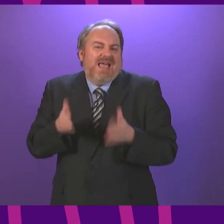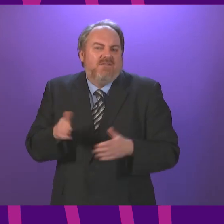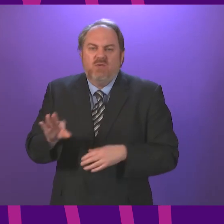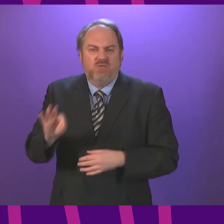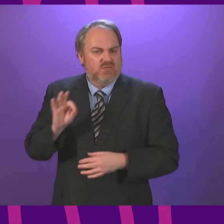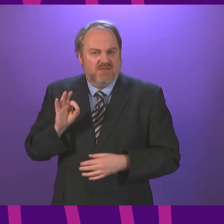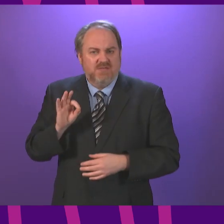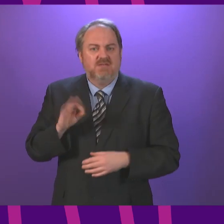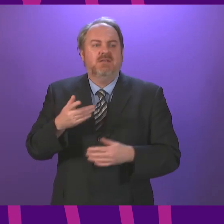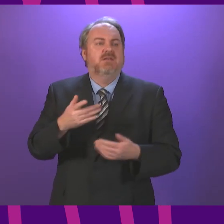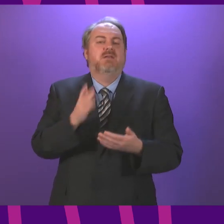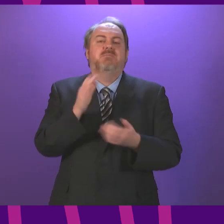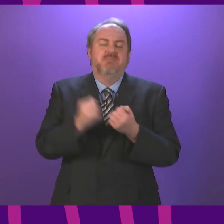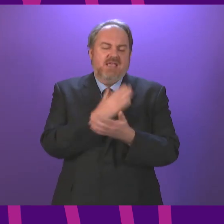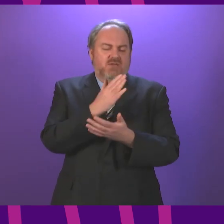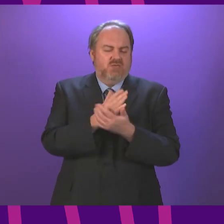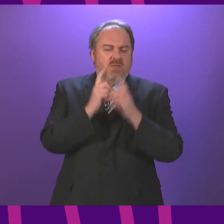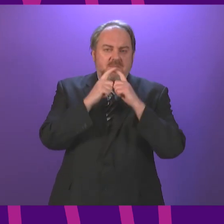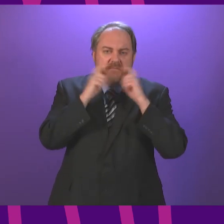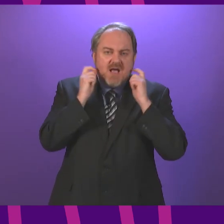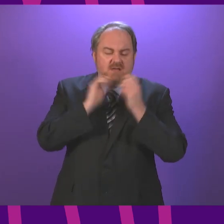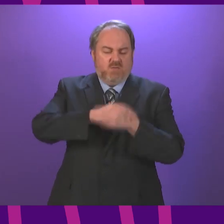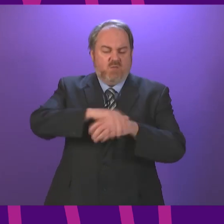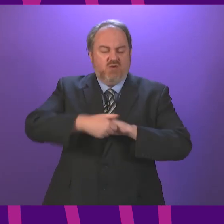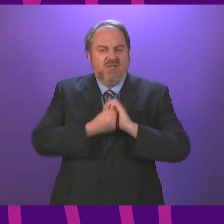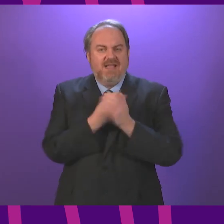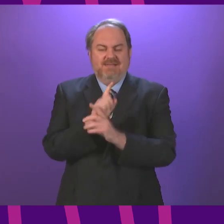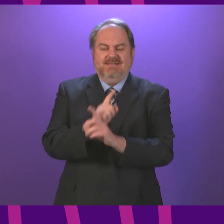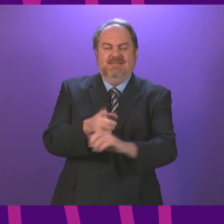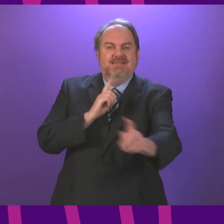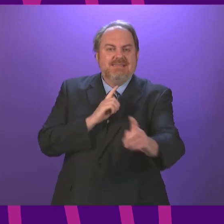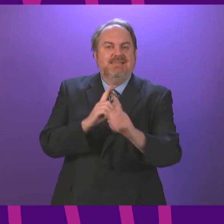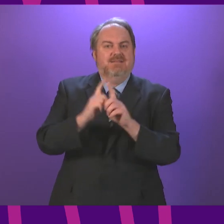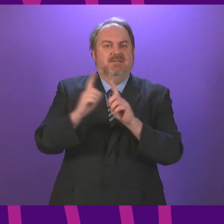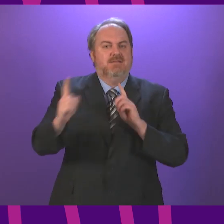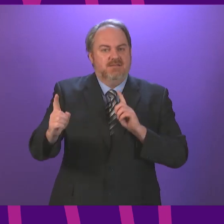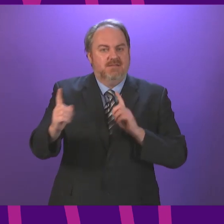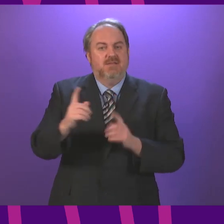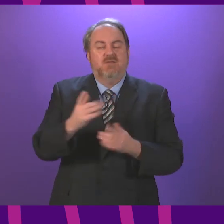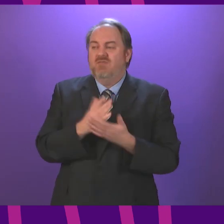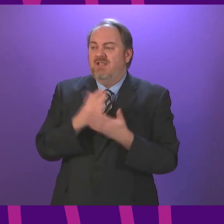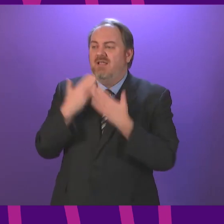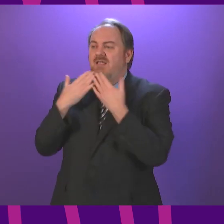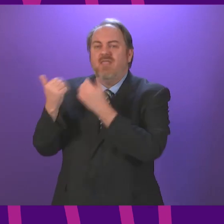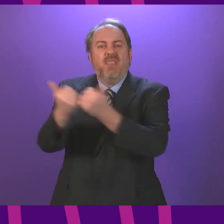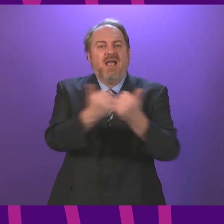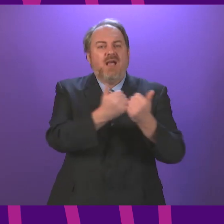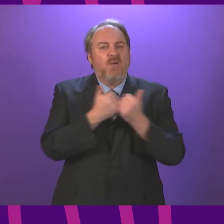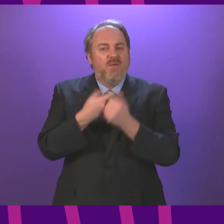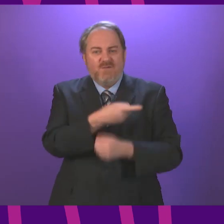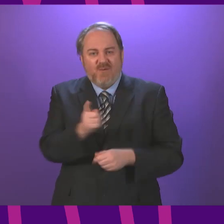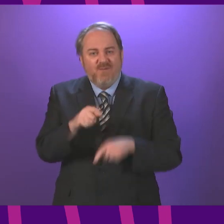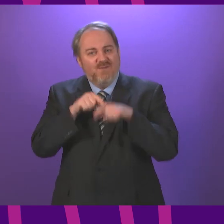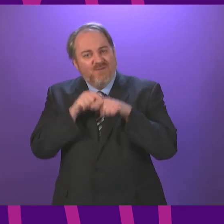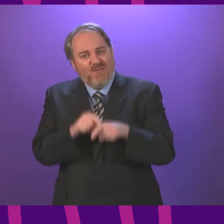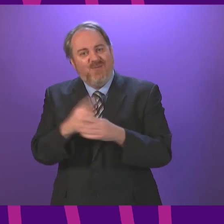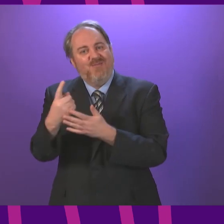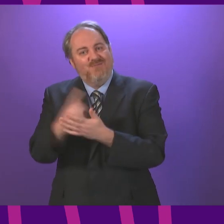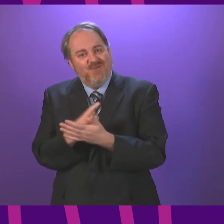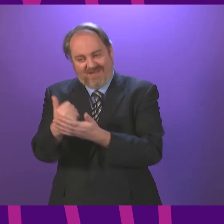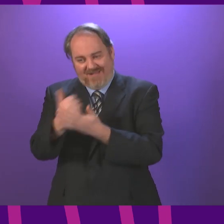out, and make sure that collectively we continue to keep everything going in the right direction. So my thanks to everybody who is doing that and sticking